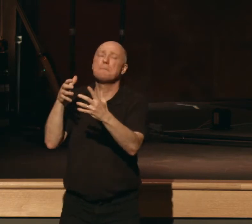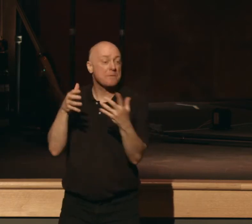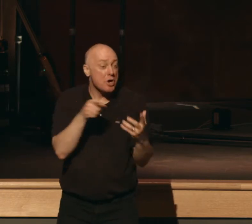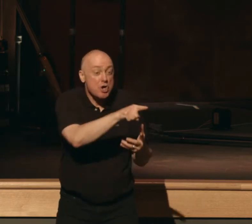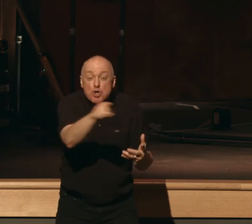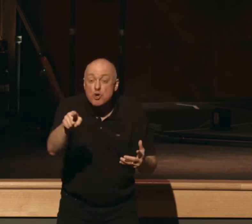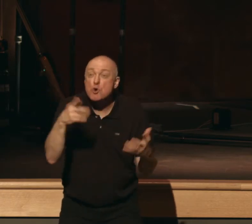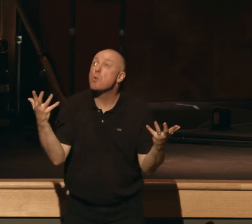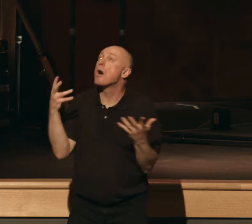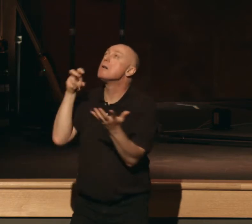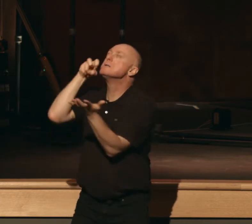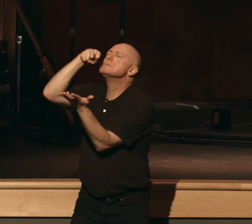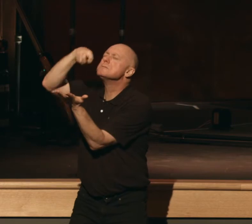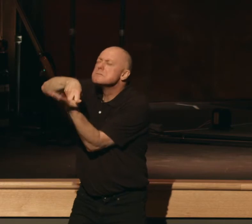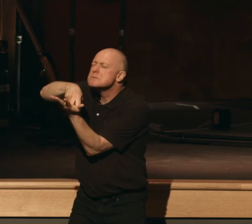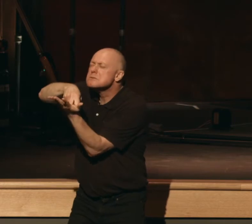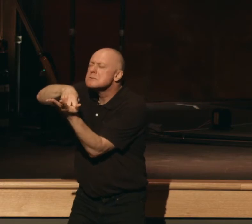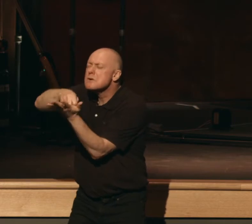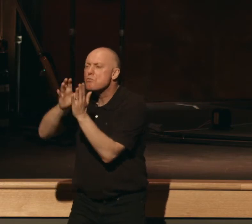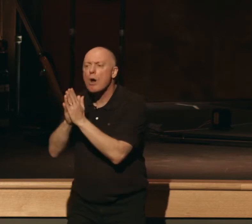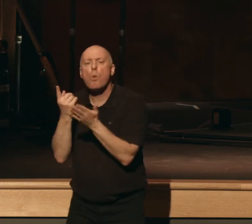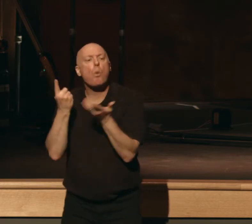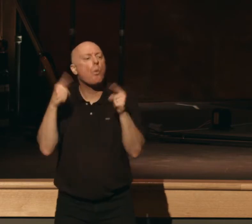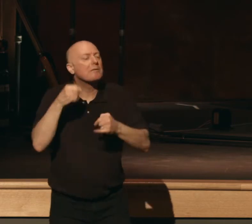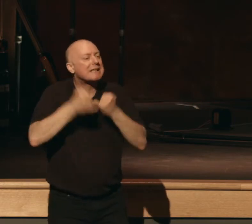just fell to your knees right there and prayed for them?